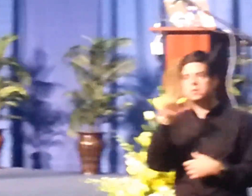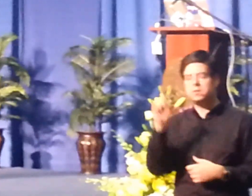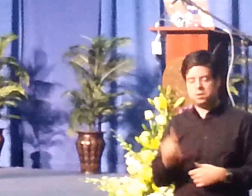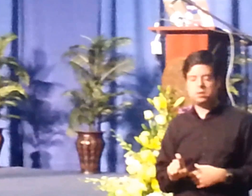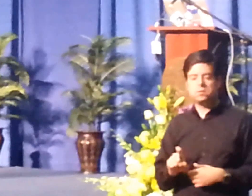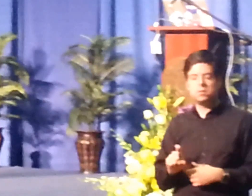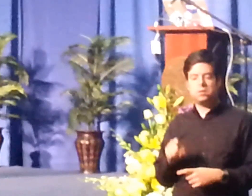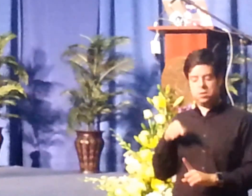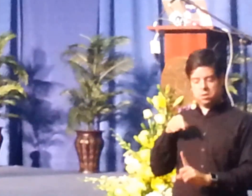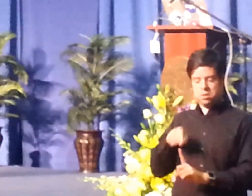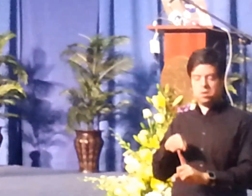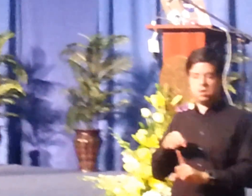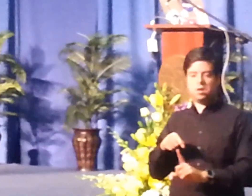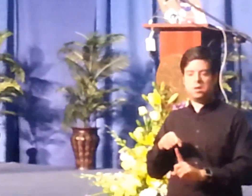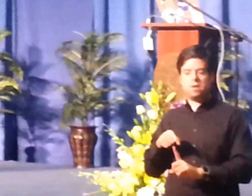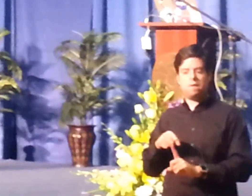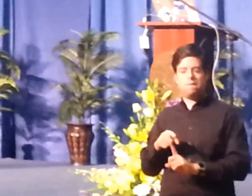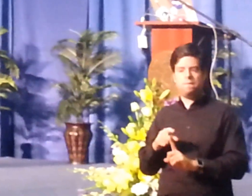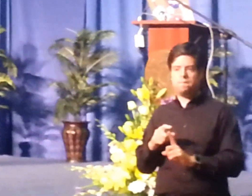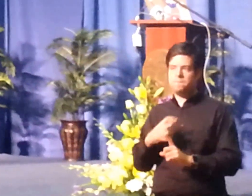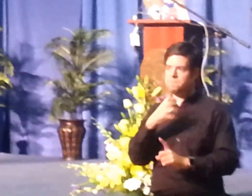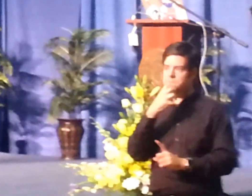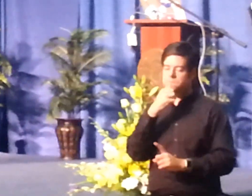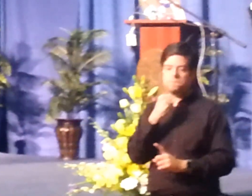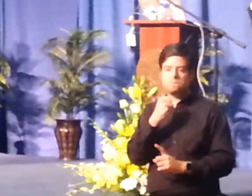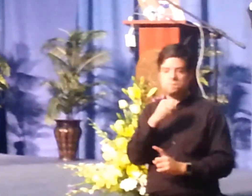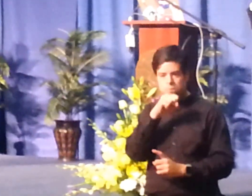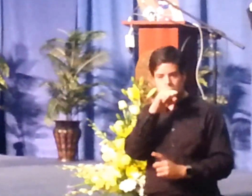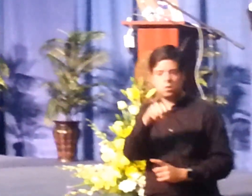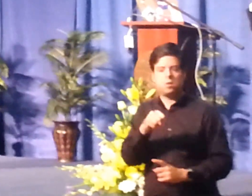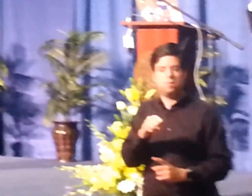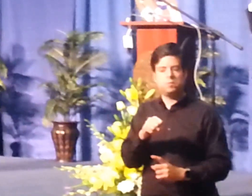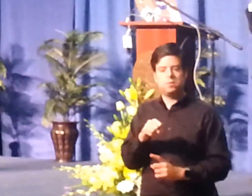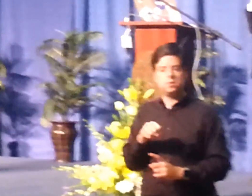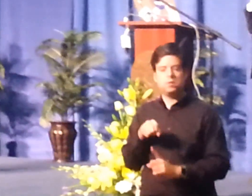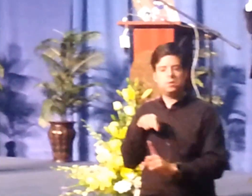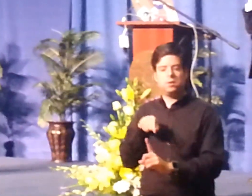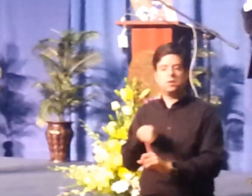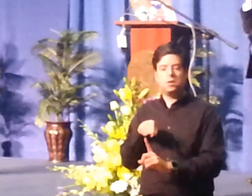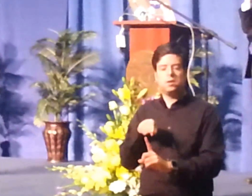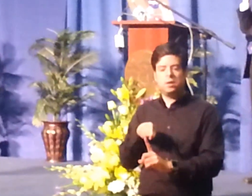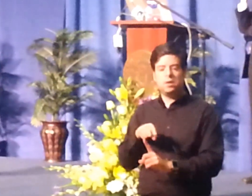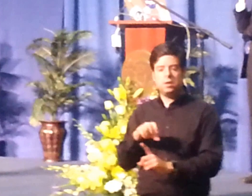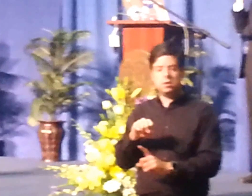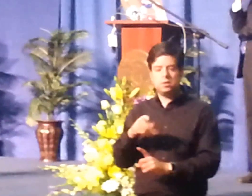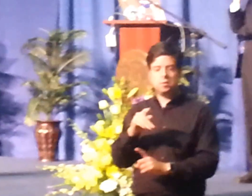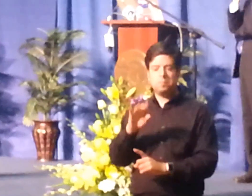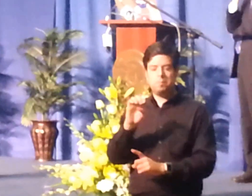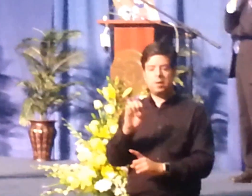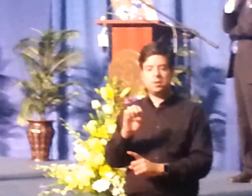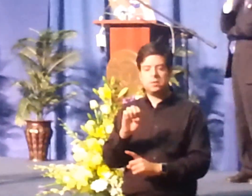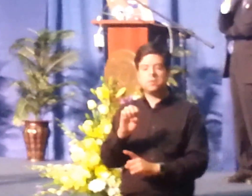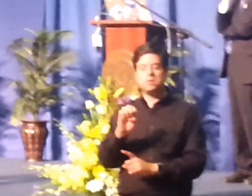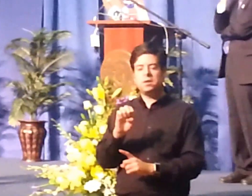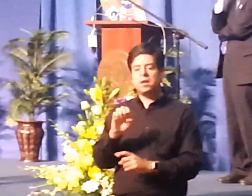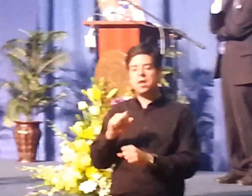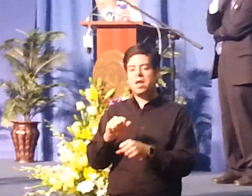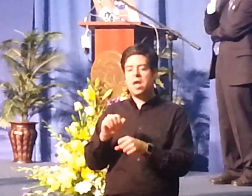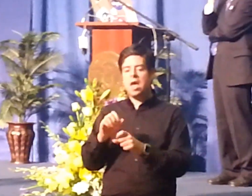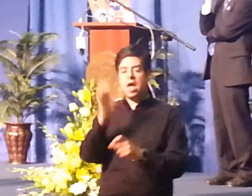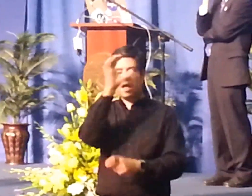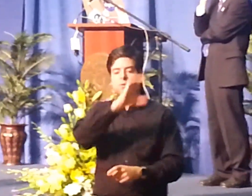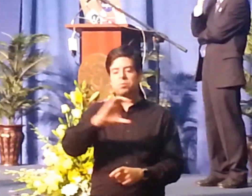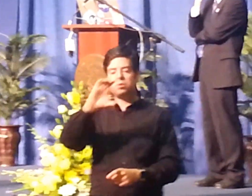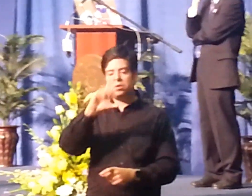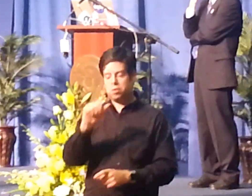from Texas is very, he loves it. Amar Smith loves space exploration. So it brings people together